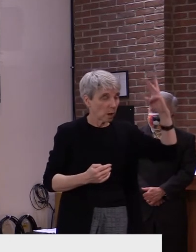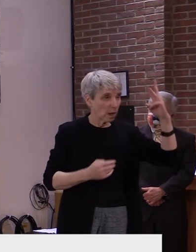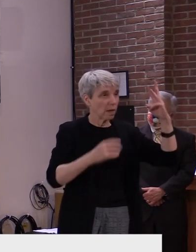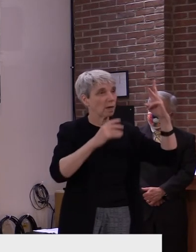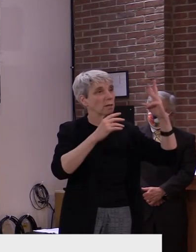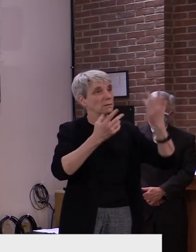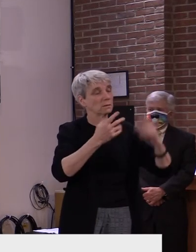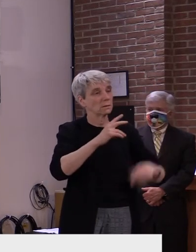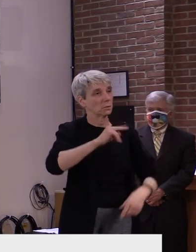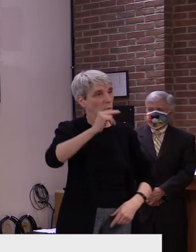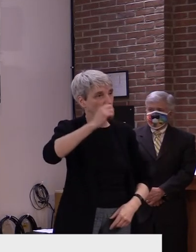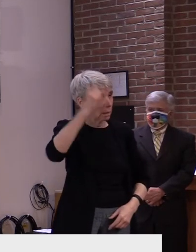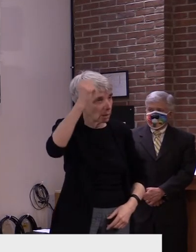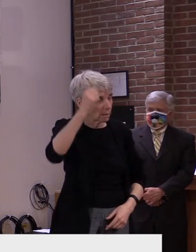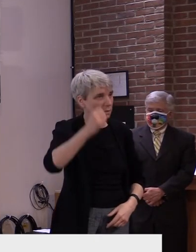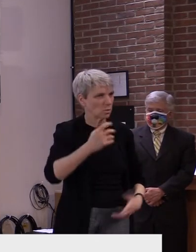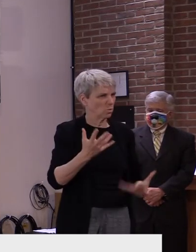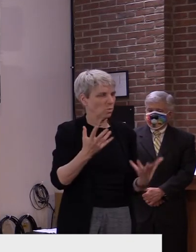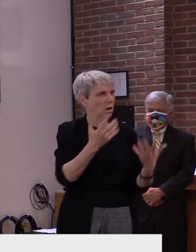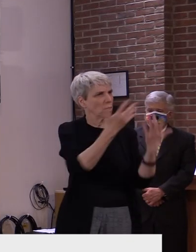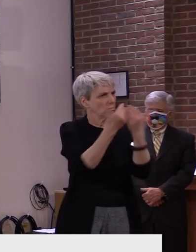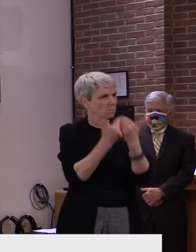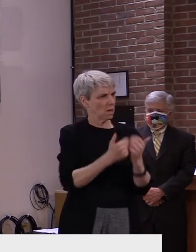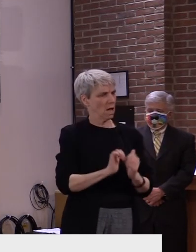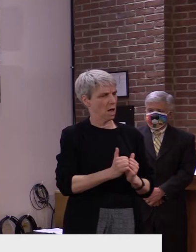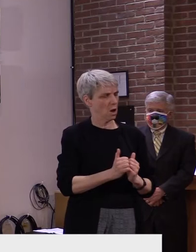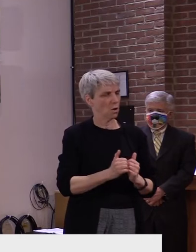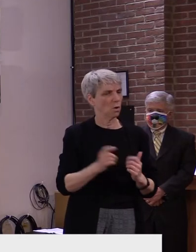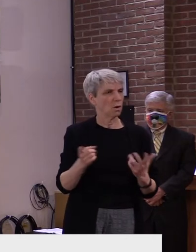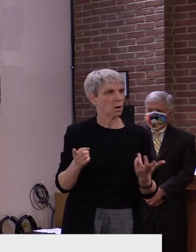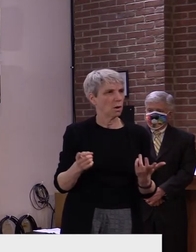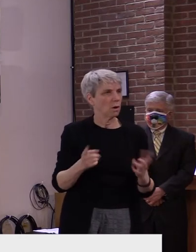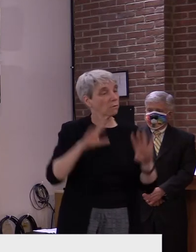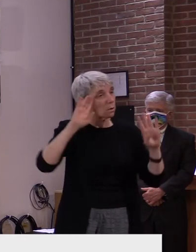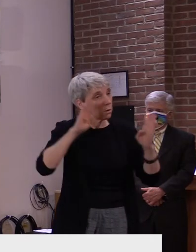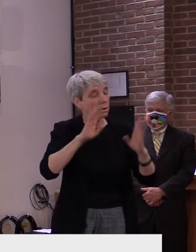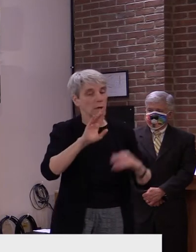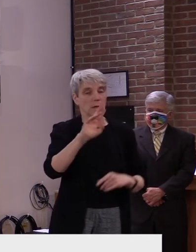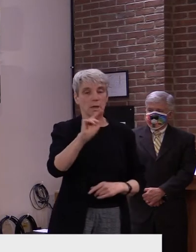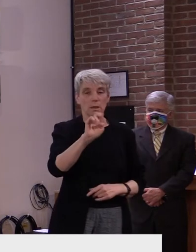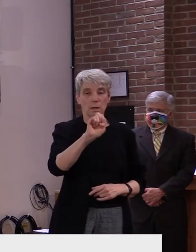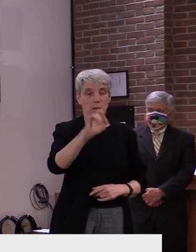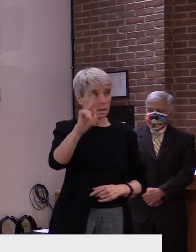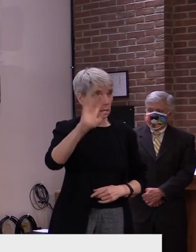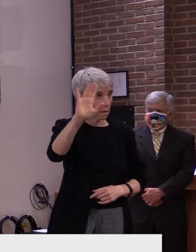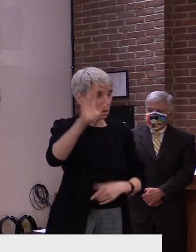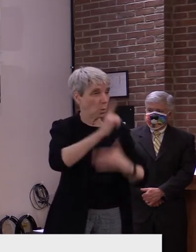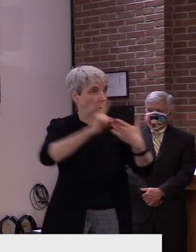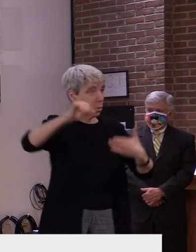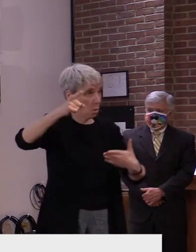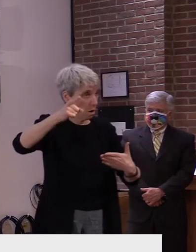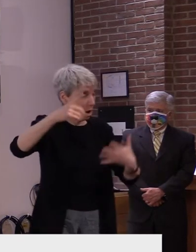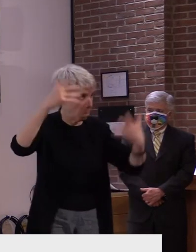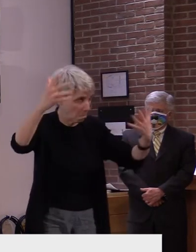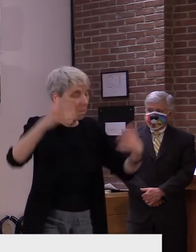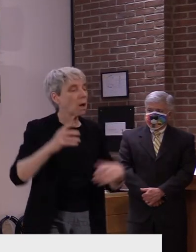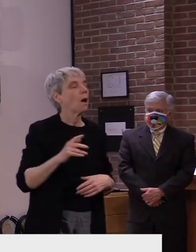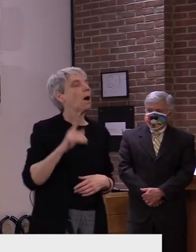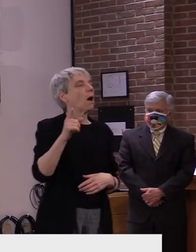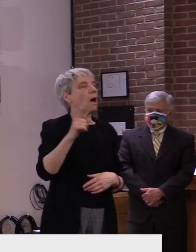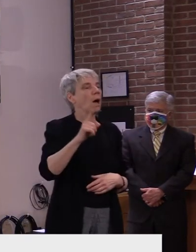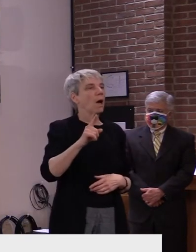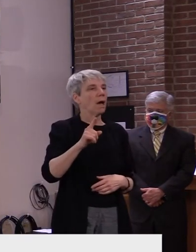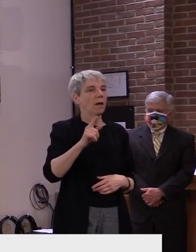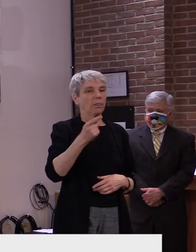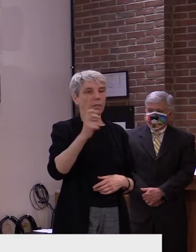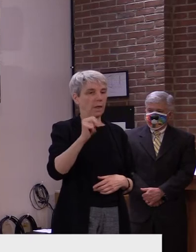Ah. And then so, you know, for instance, schools in the Northeast Kingdom will be tested in week one, and then they will be tested, no